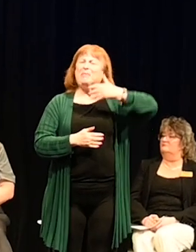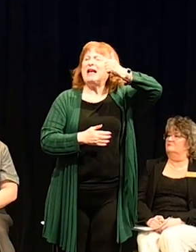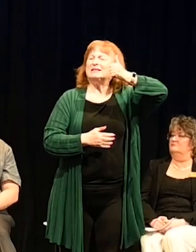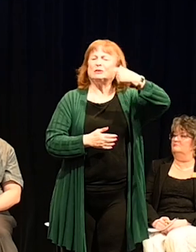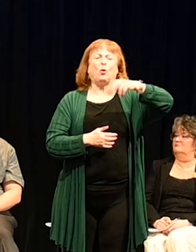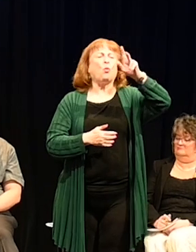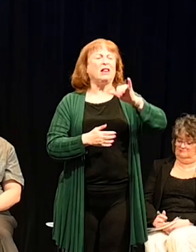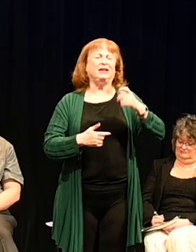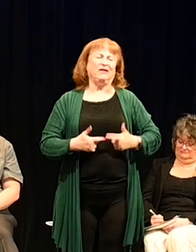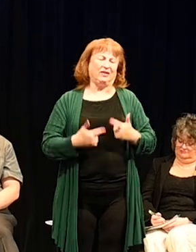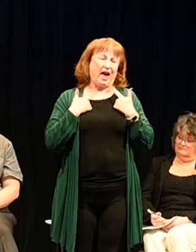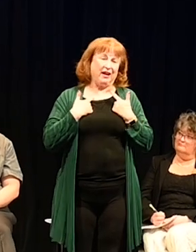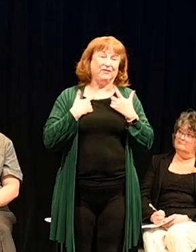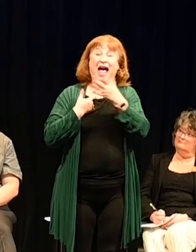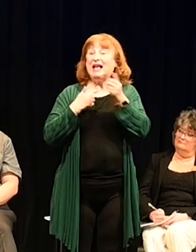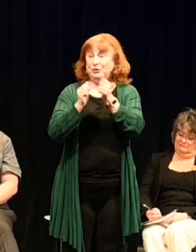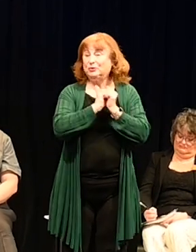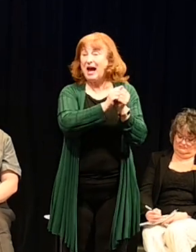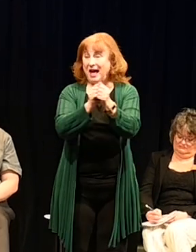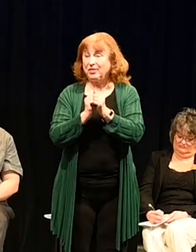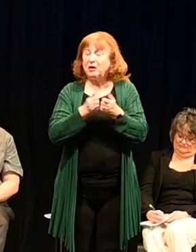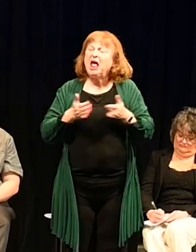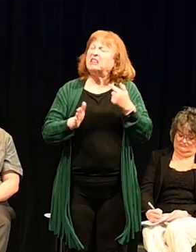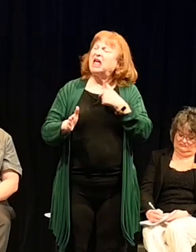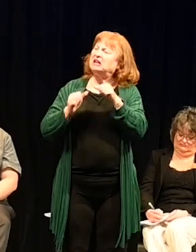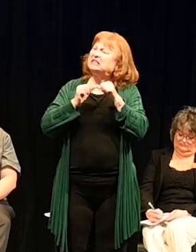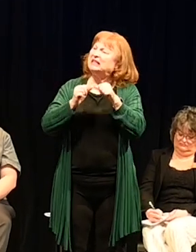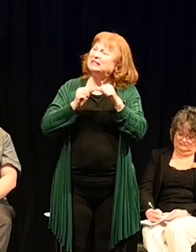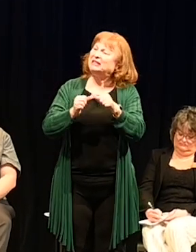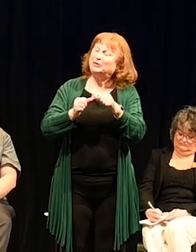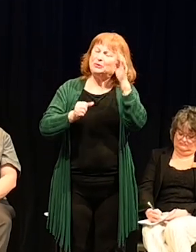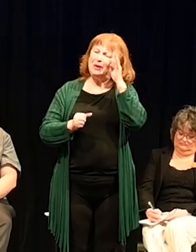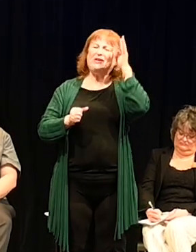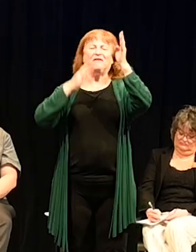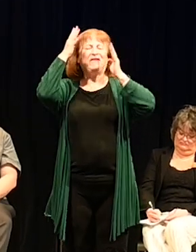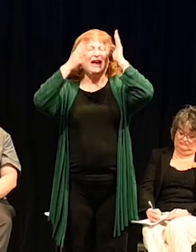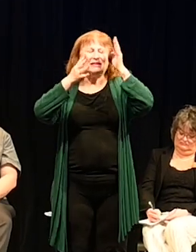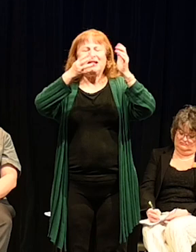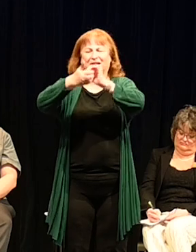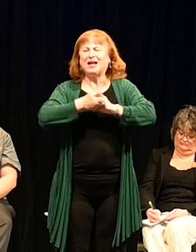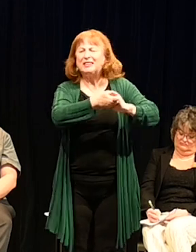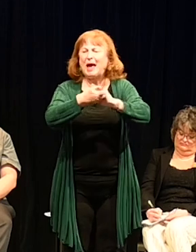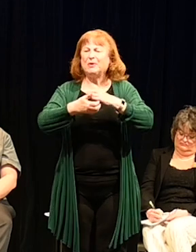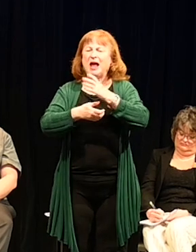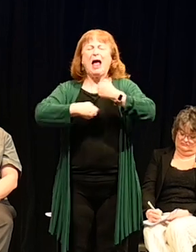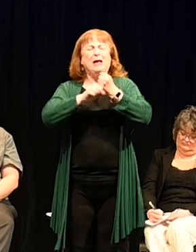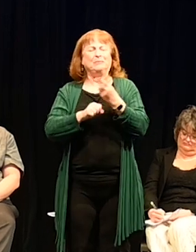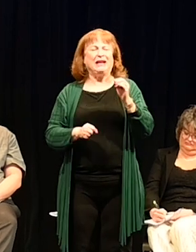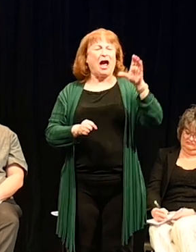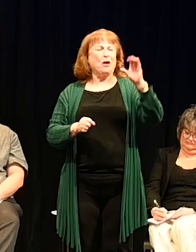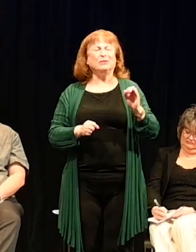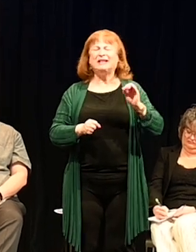best quality of life. And together, let us continue to innovate, collaborate, and make Howard